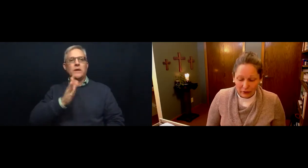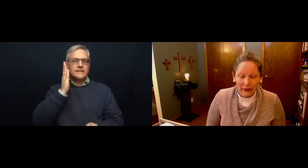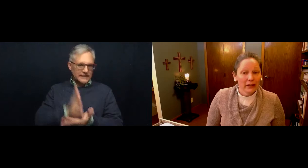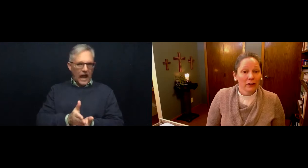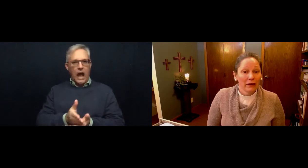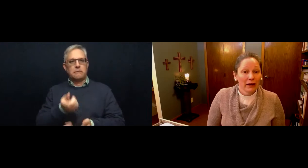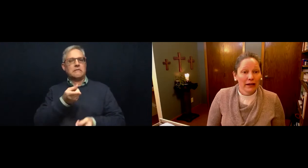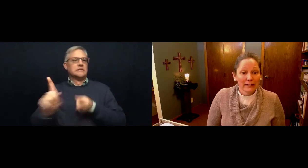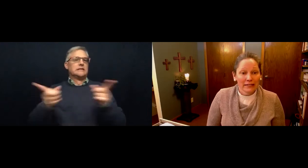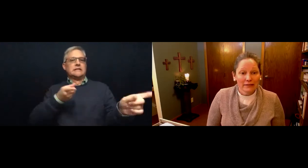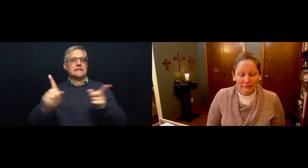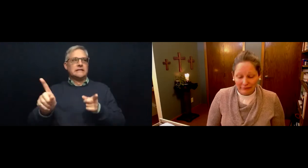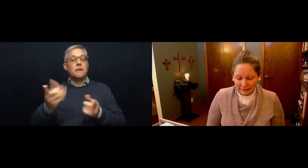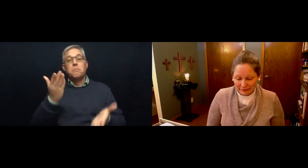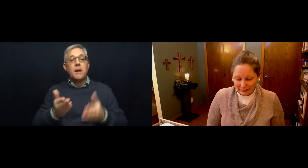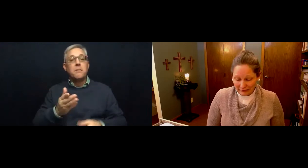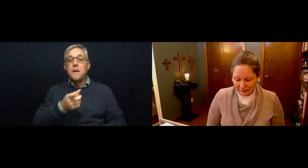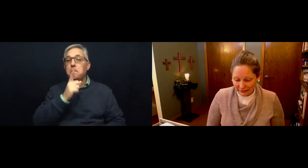silently or in our minds.